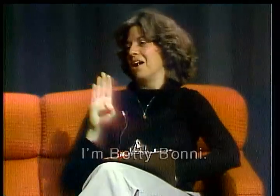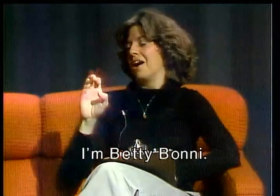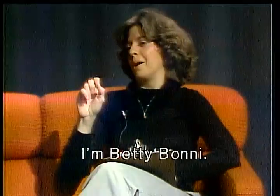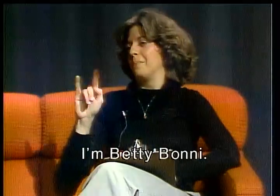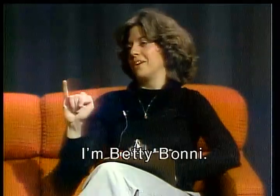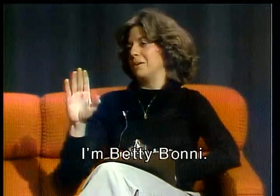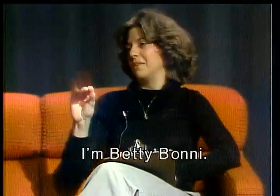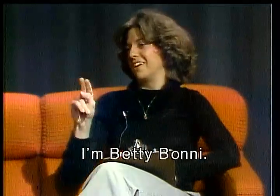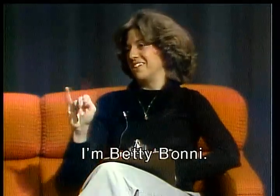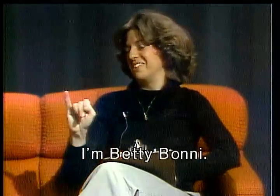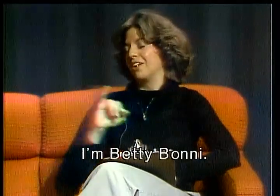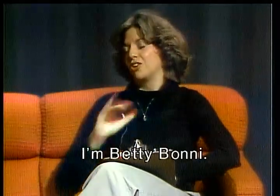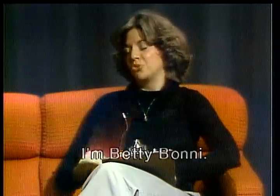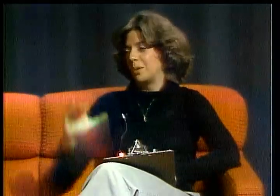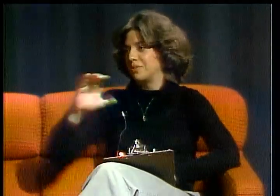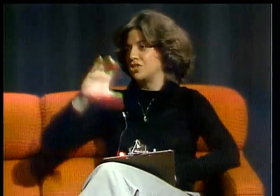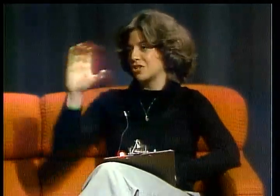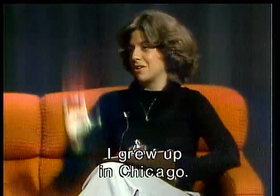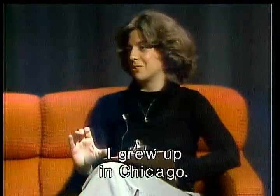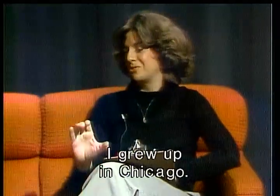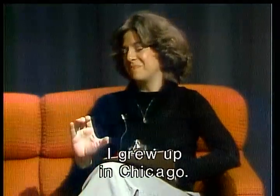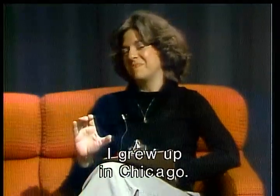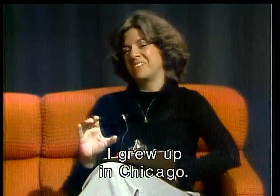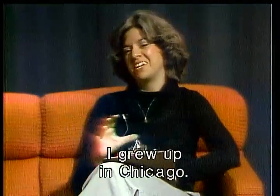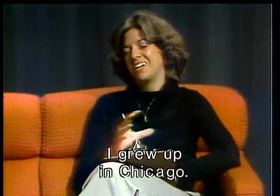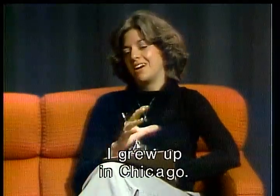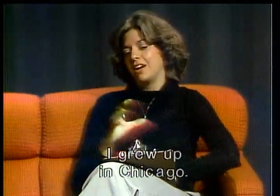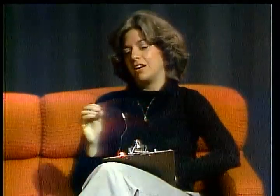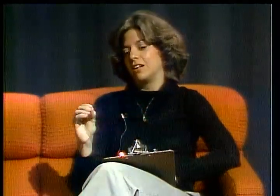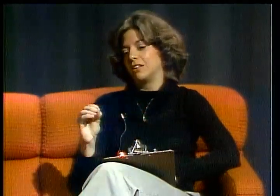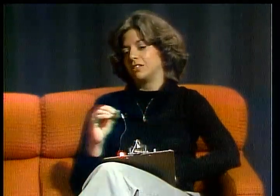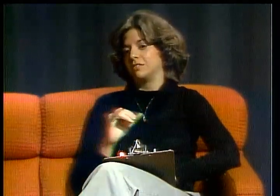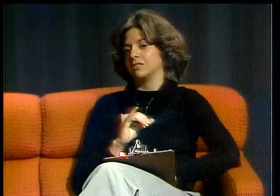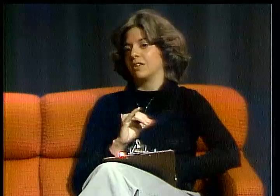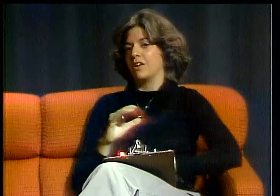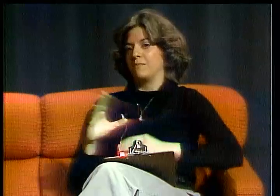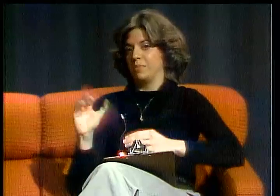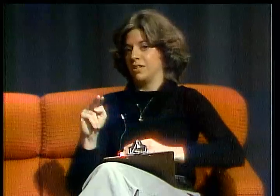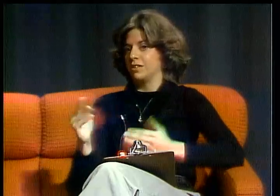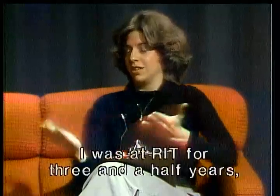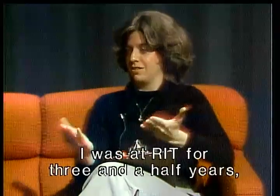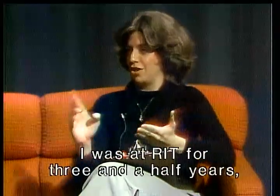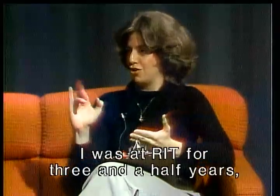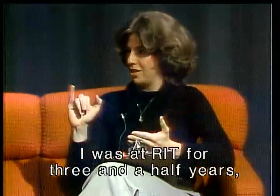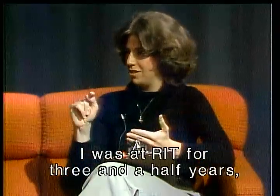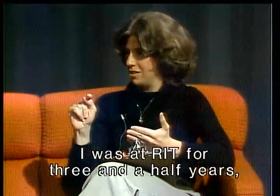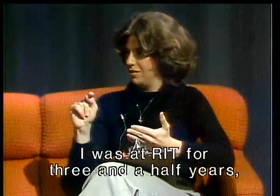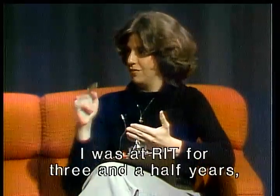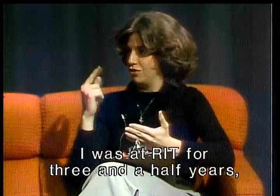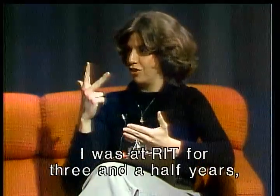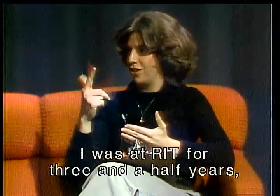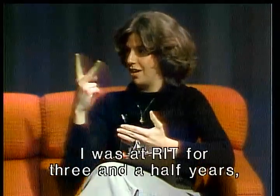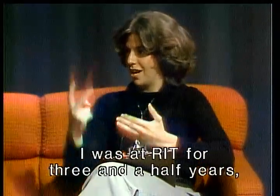I'm Betti Bonni. I grew up in Chicago, and I've been at RIT for